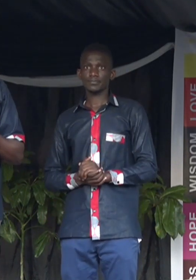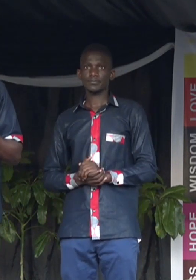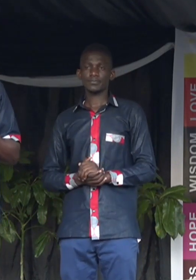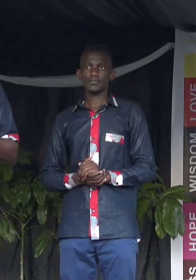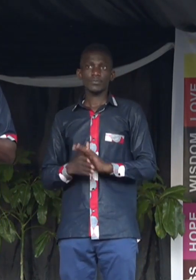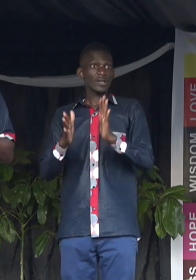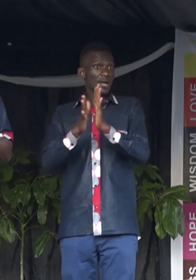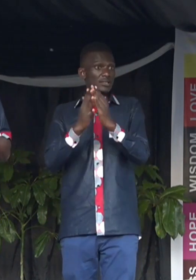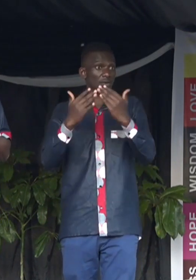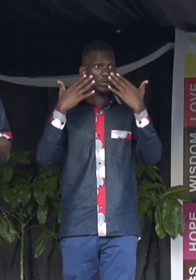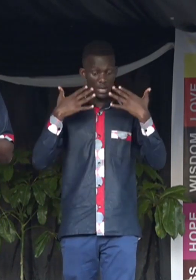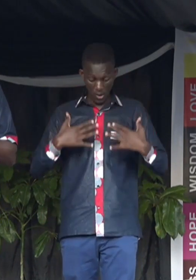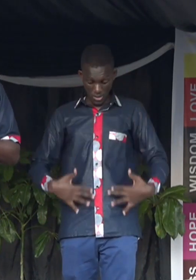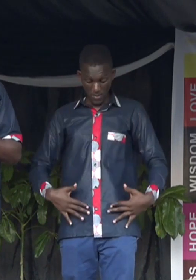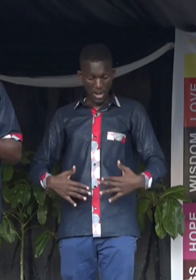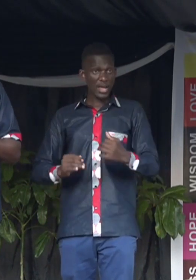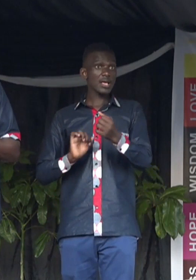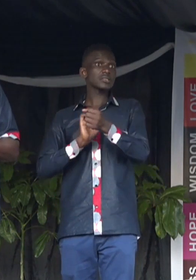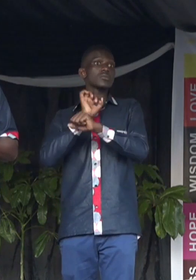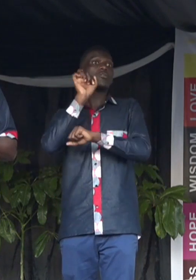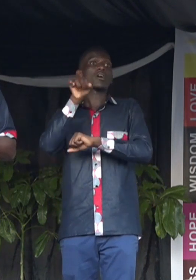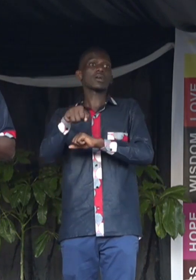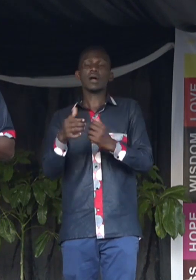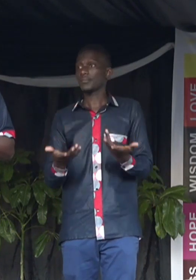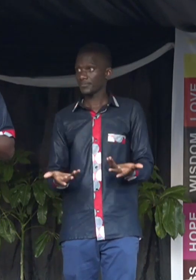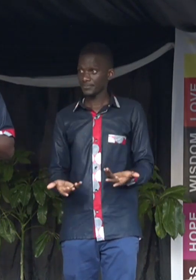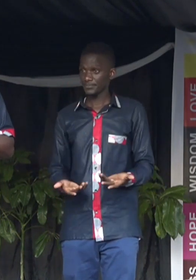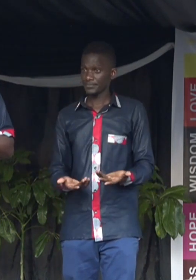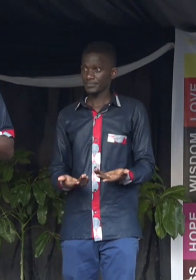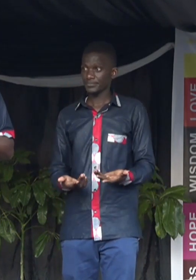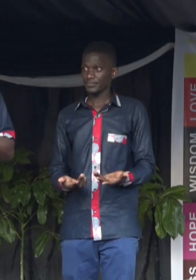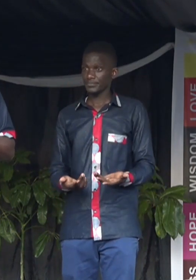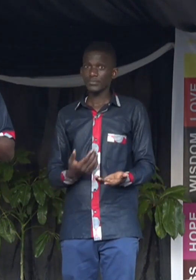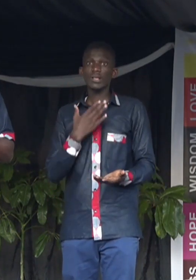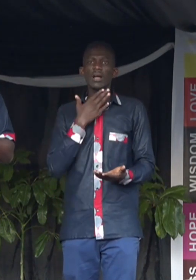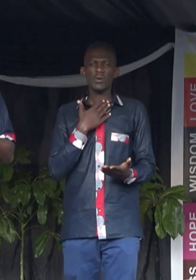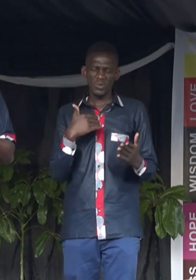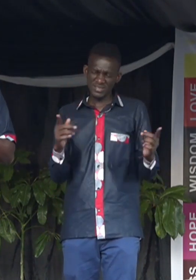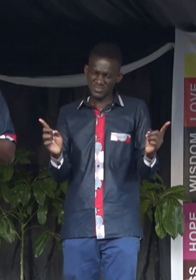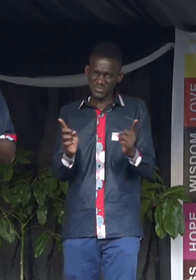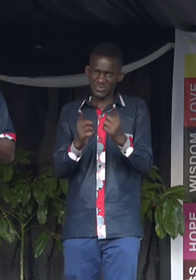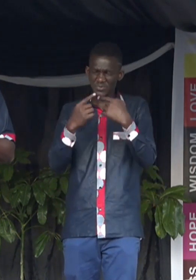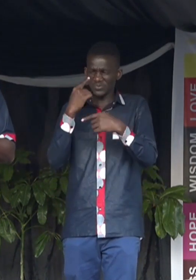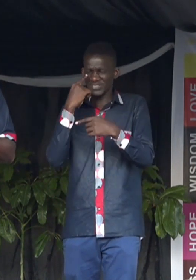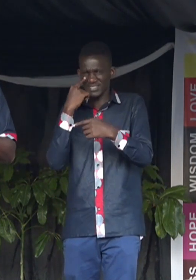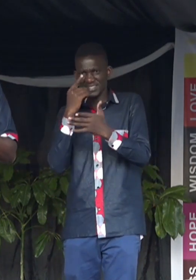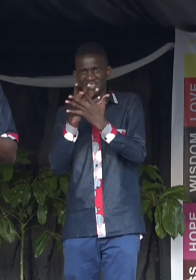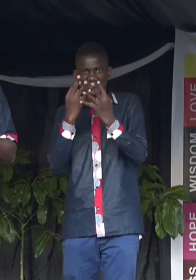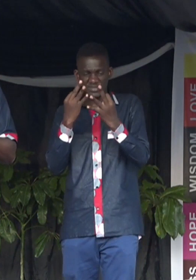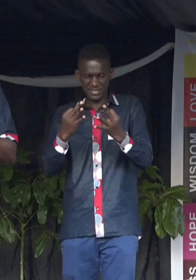And the outer man has won. Era owokungulu yawangudde. Njagala briefly tutunuleko ku bintu omuntu